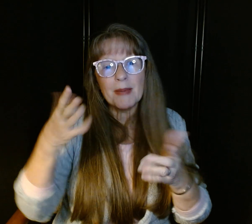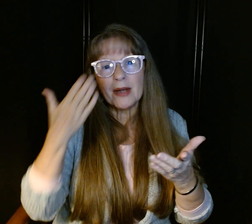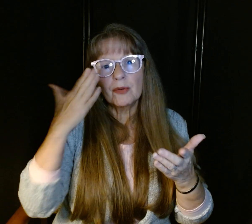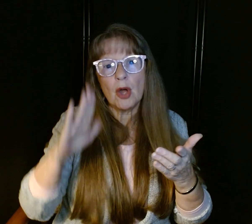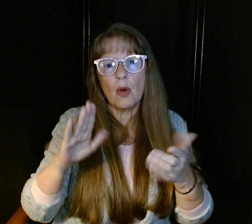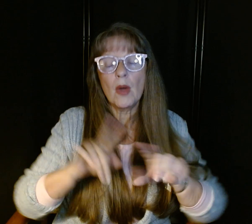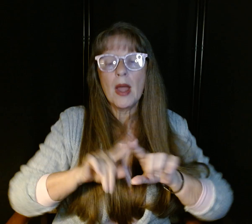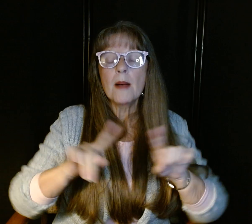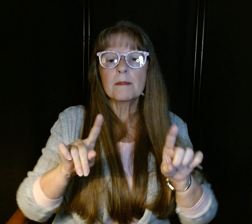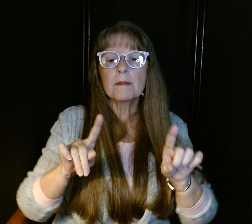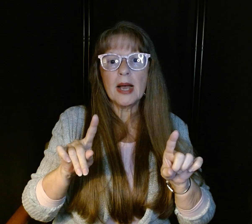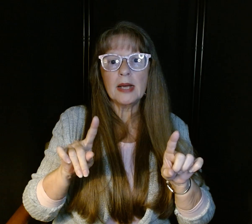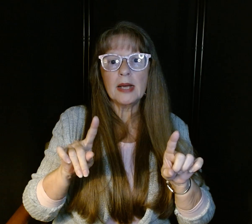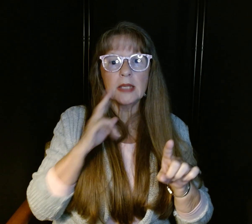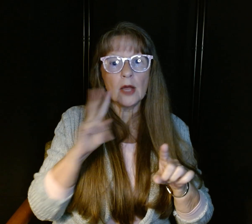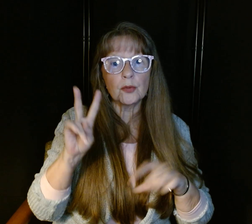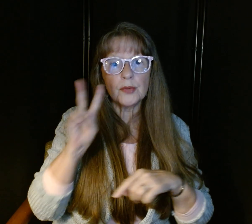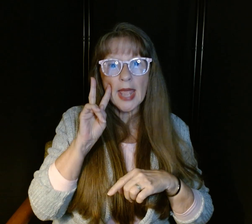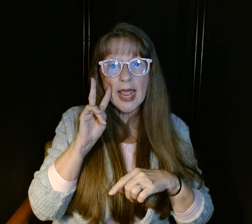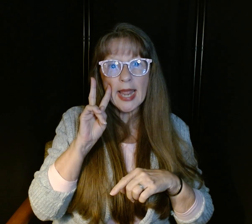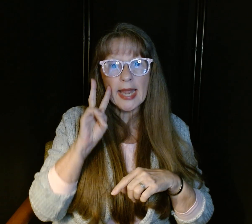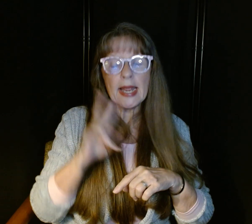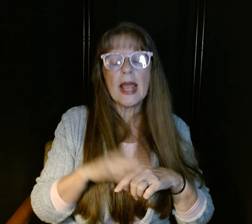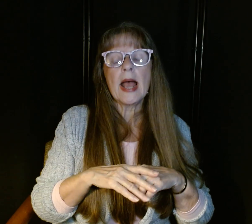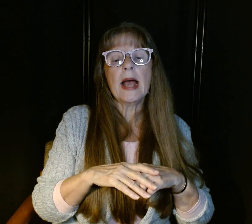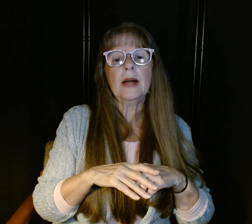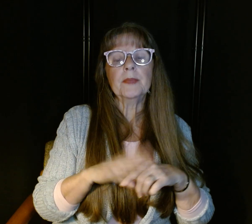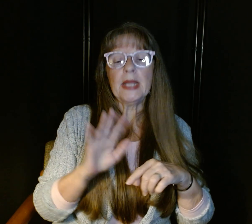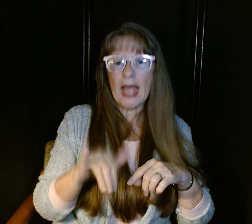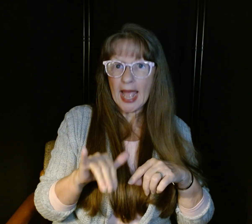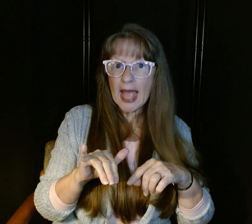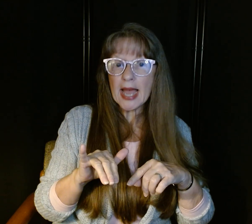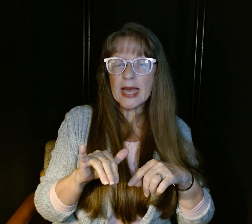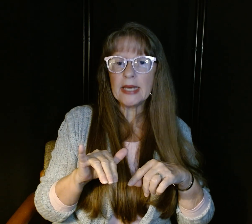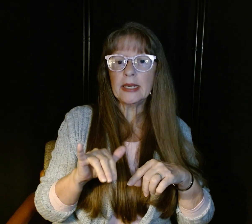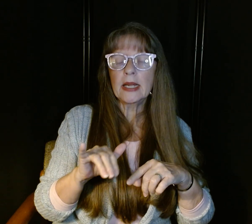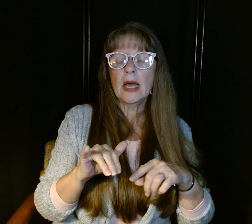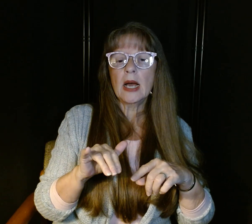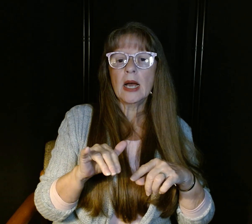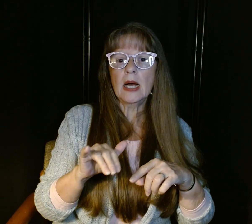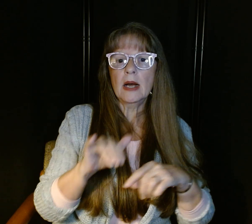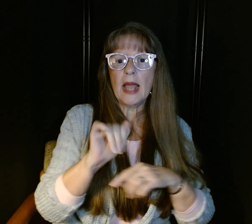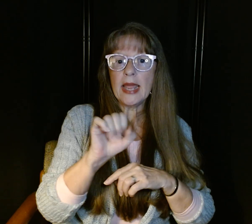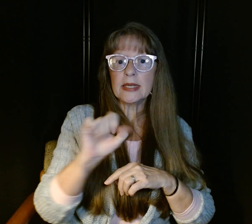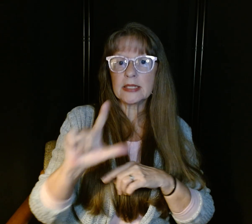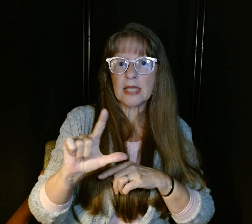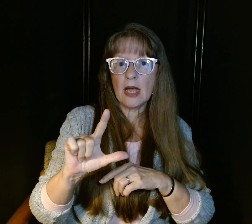don't know. But the other day, it had